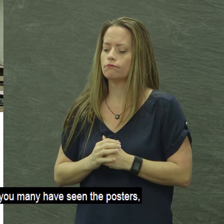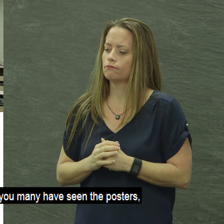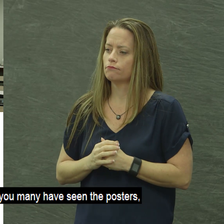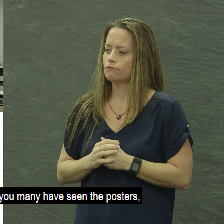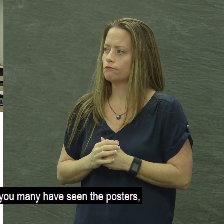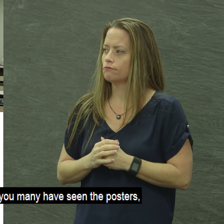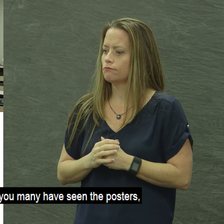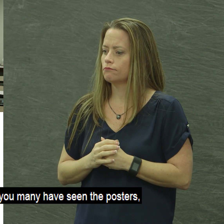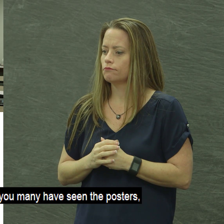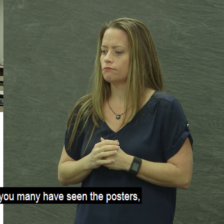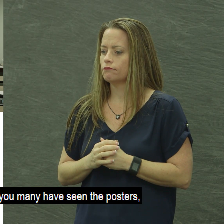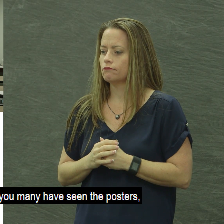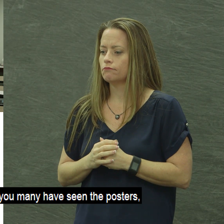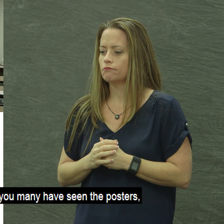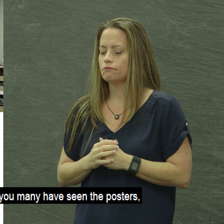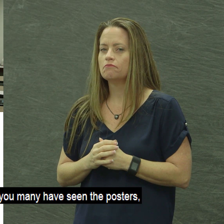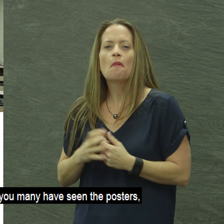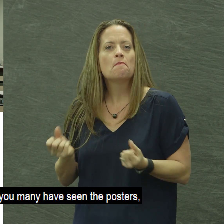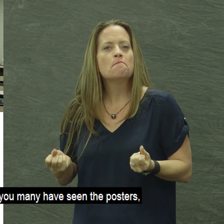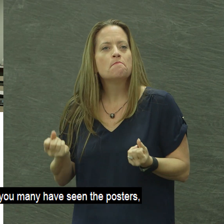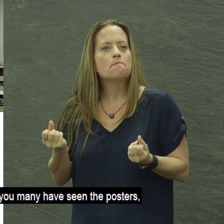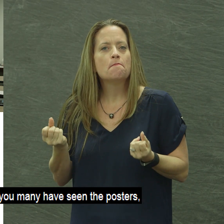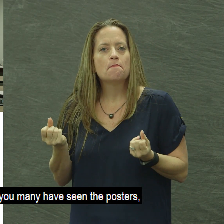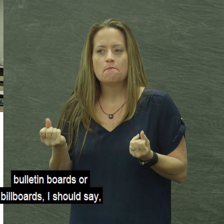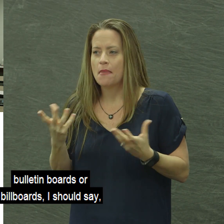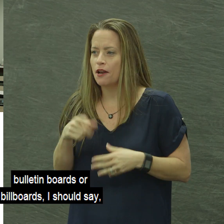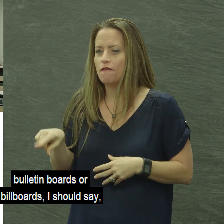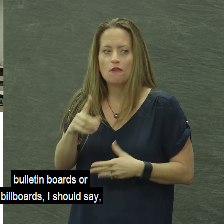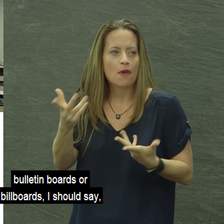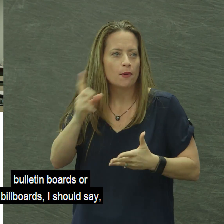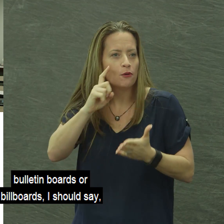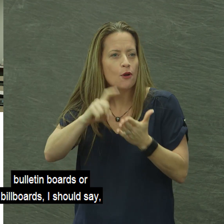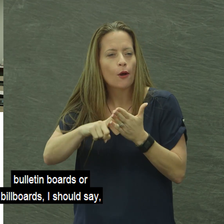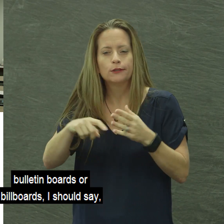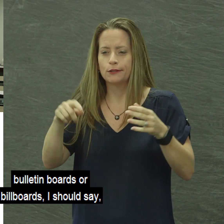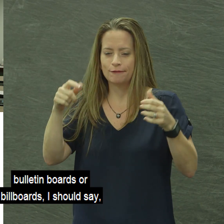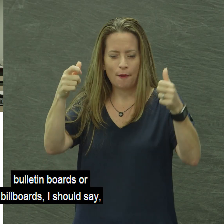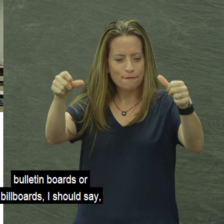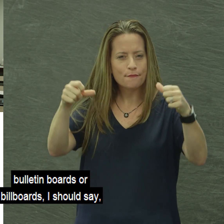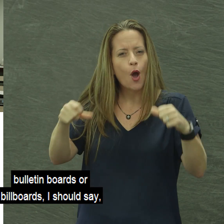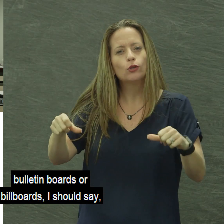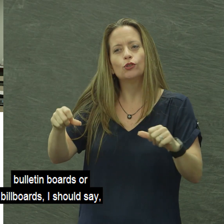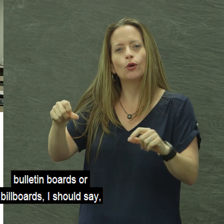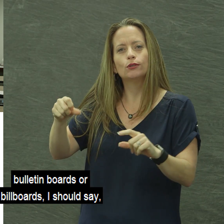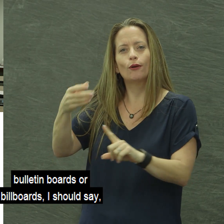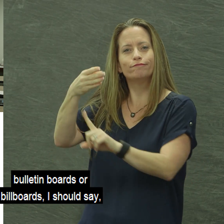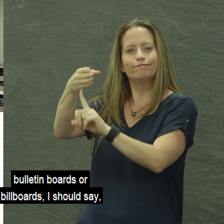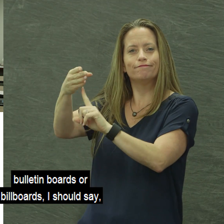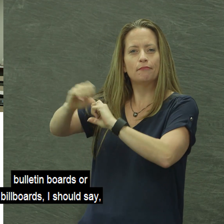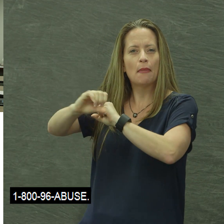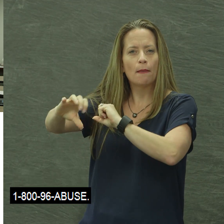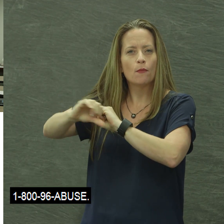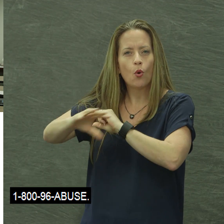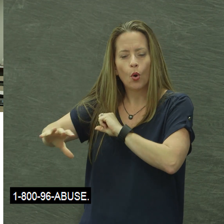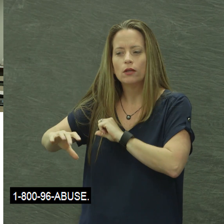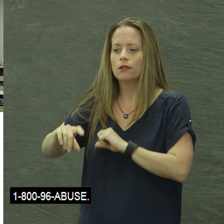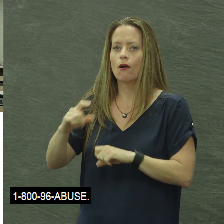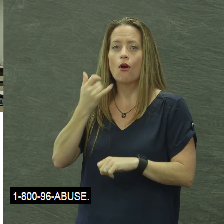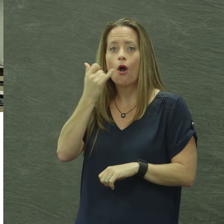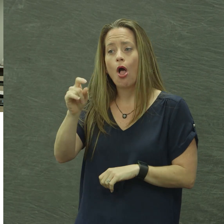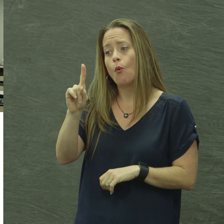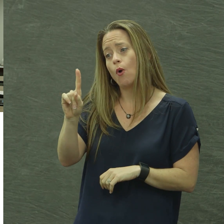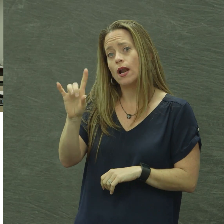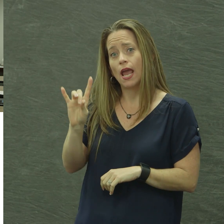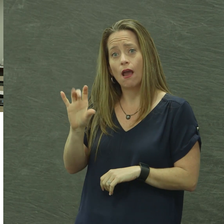Many of you may have seen the posters, bulletin boards, or billboards, I should say,